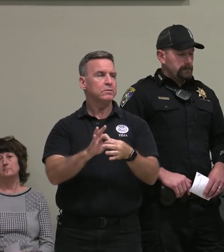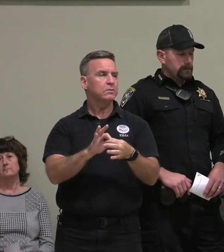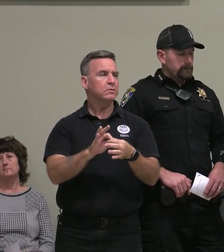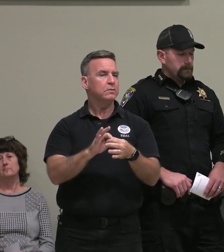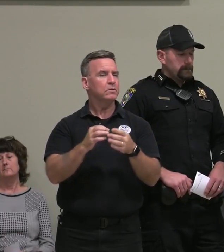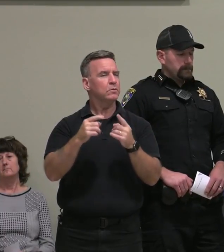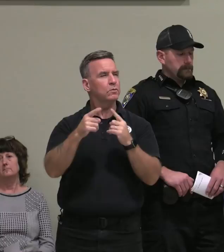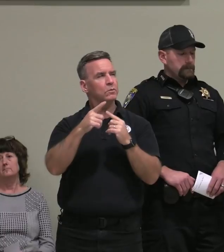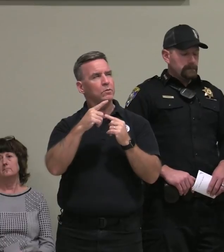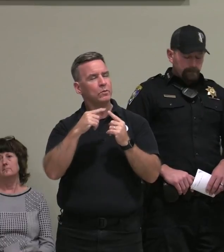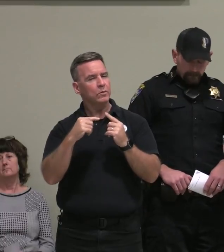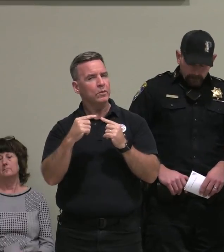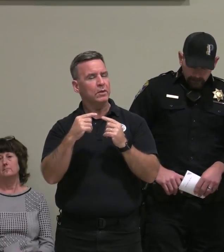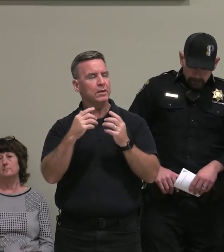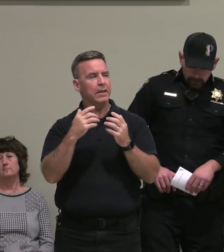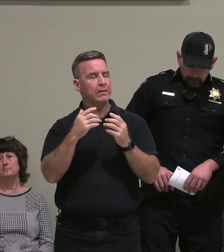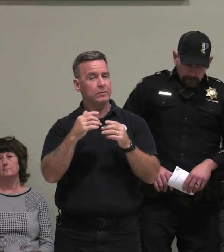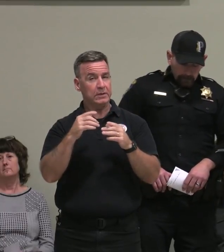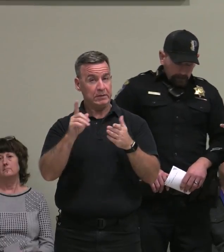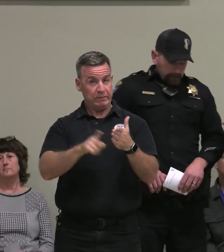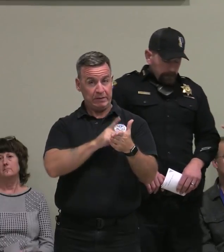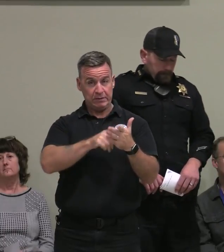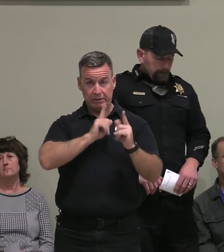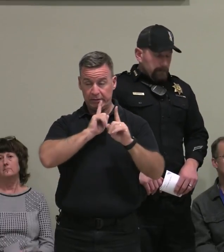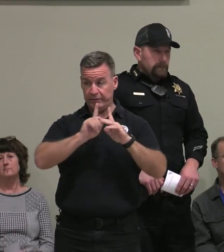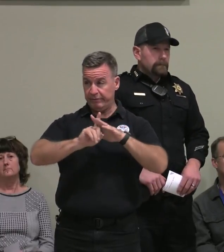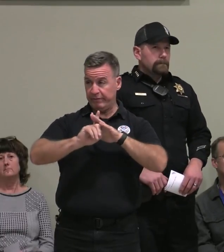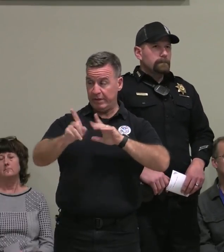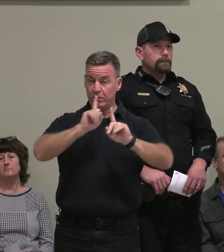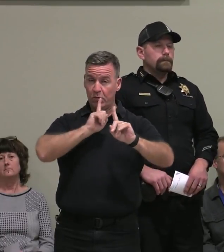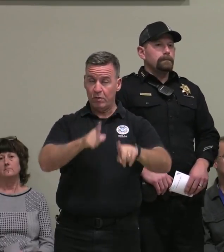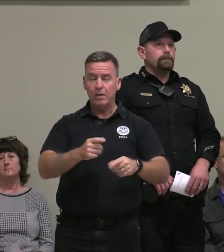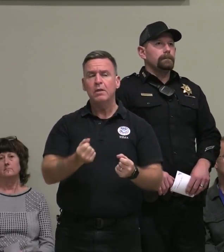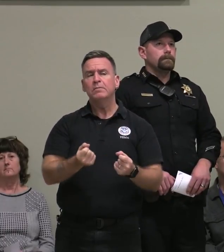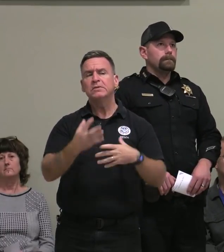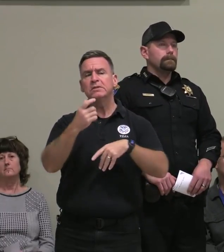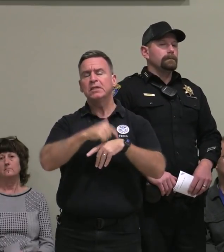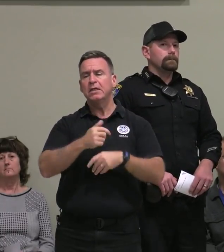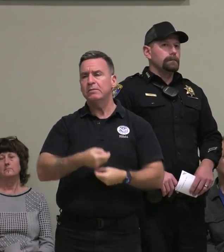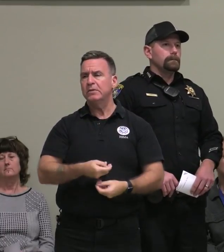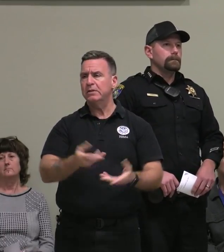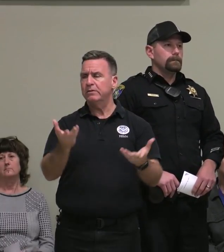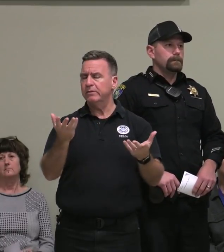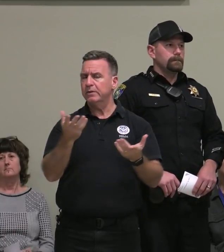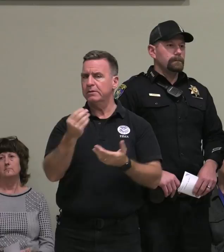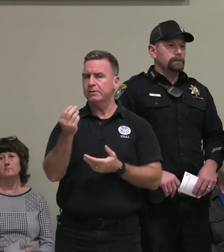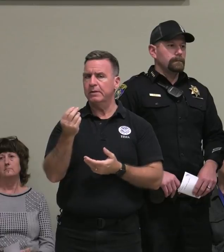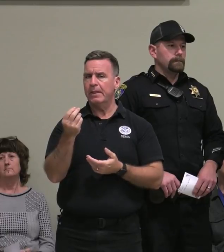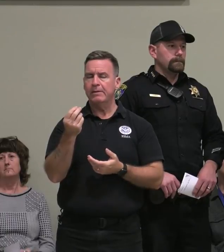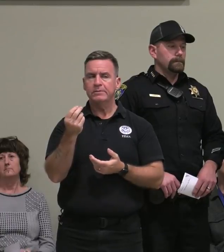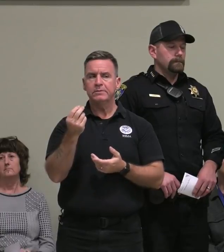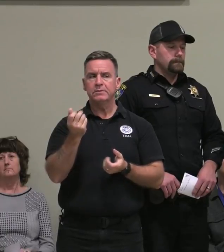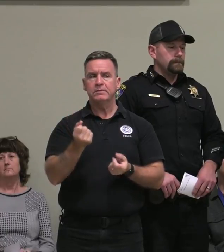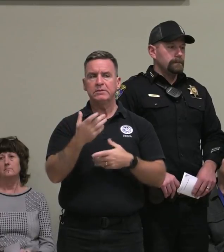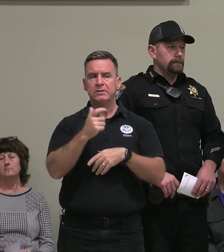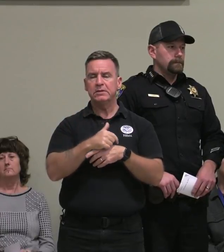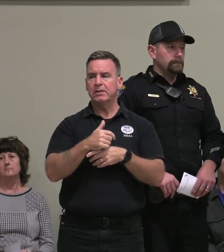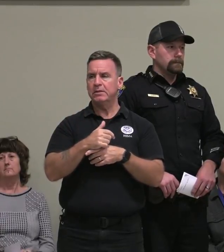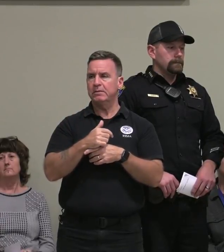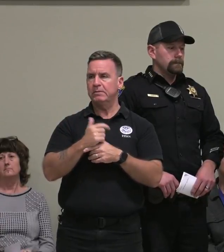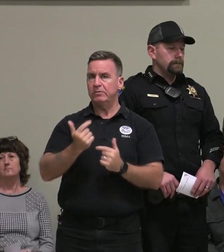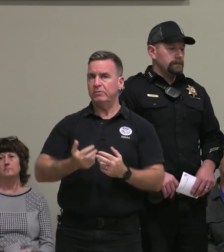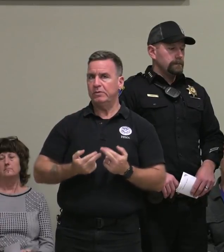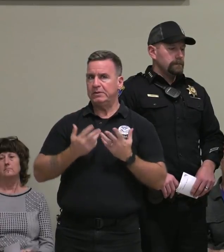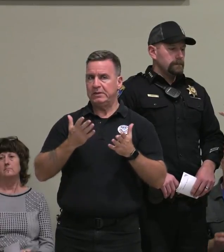when we lift an evacuation order and how much time we give and how much time residents